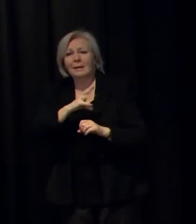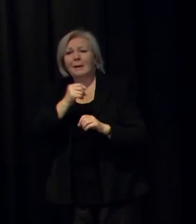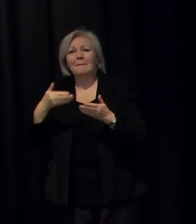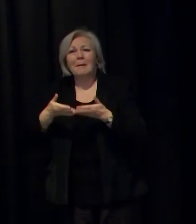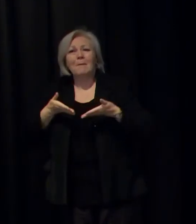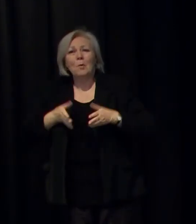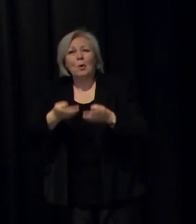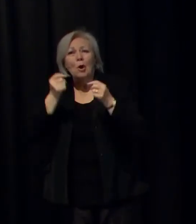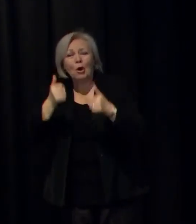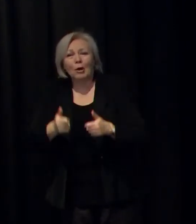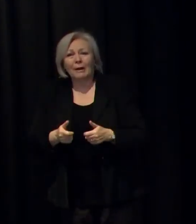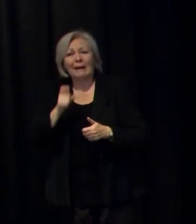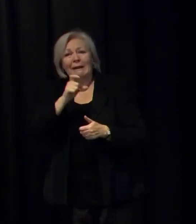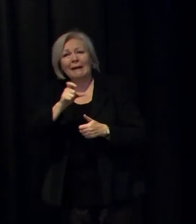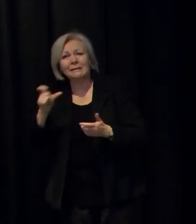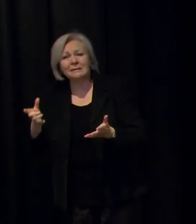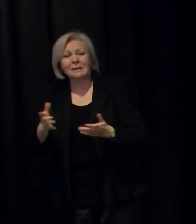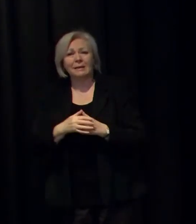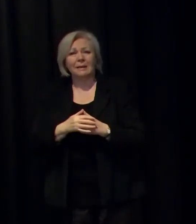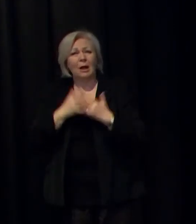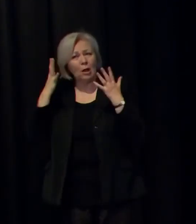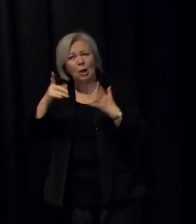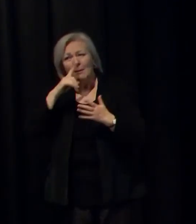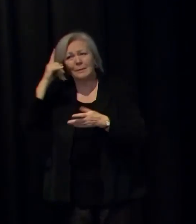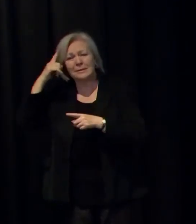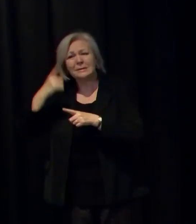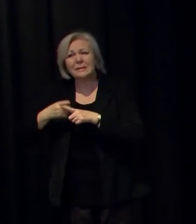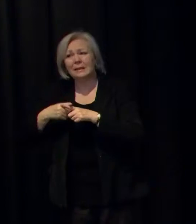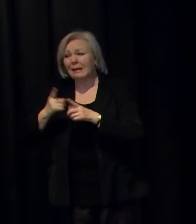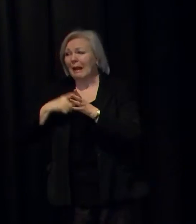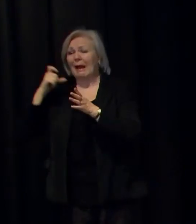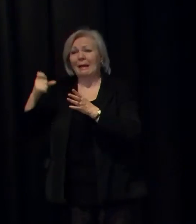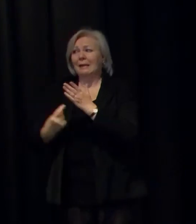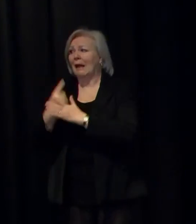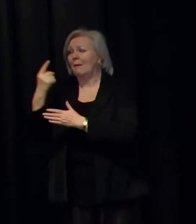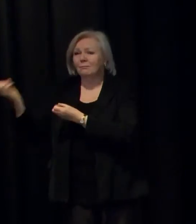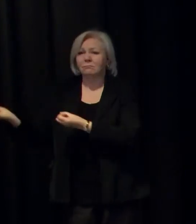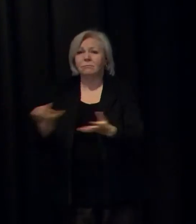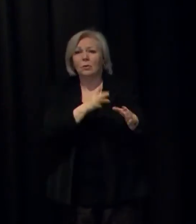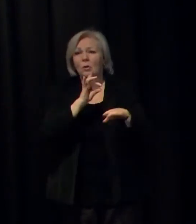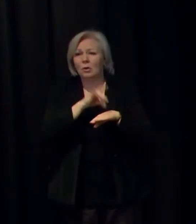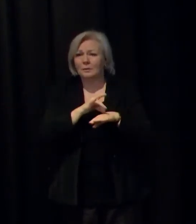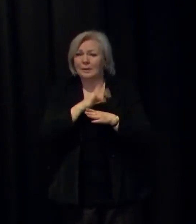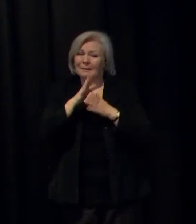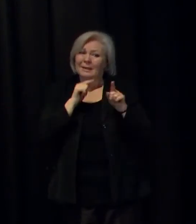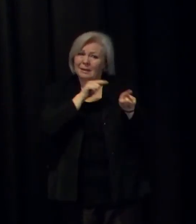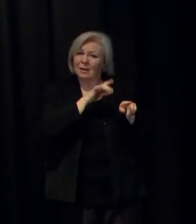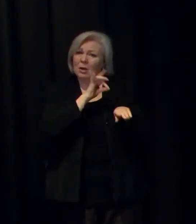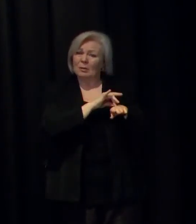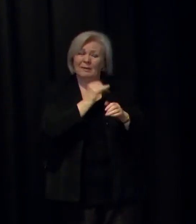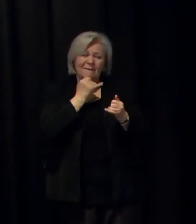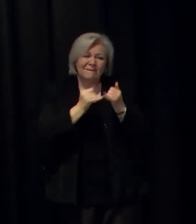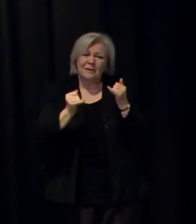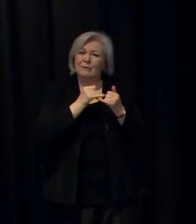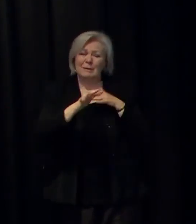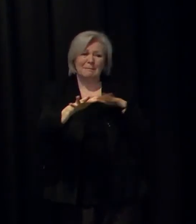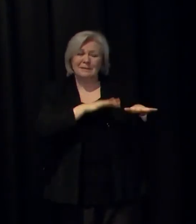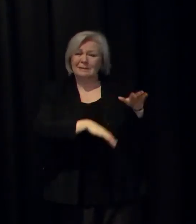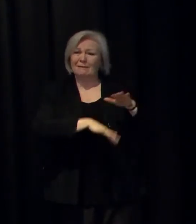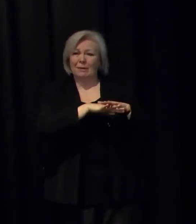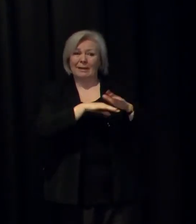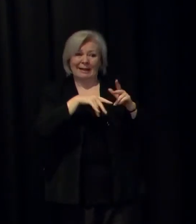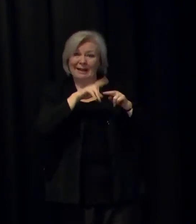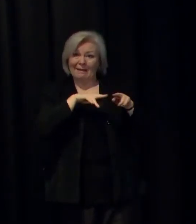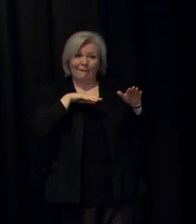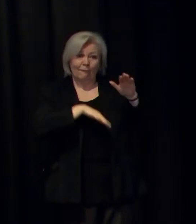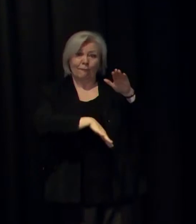babies, cancer patients, people who have accidents. The hospital system is very busy. So if the place is full